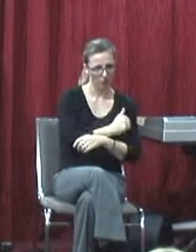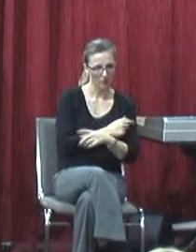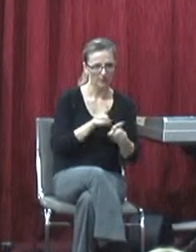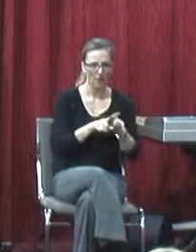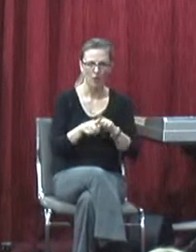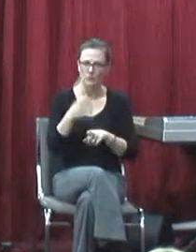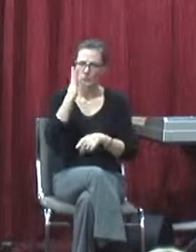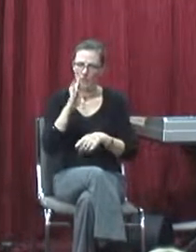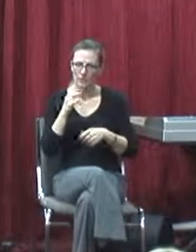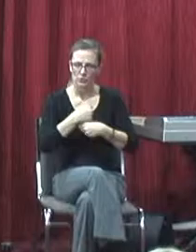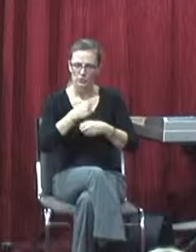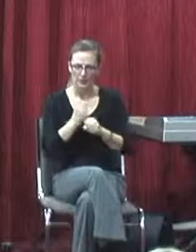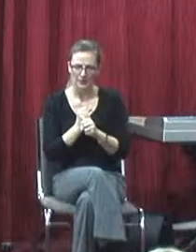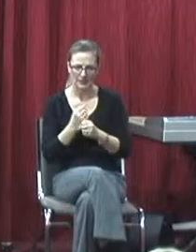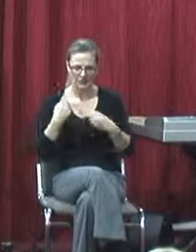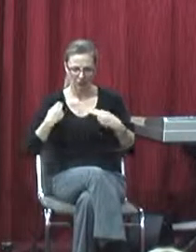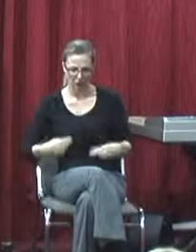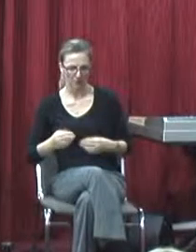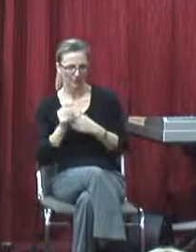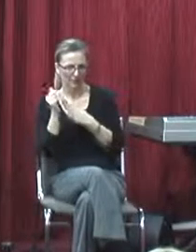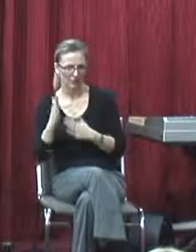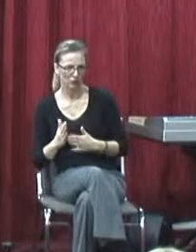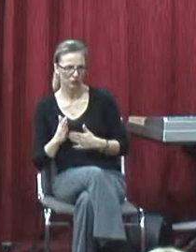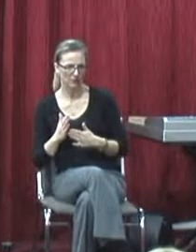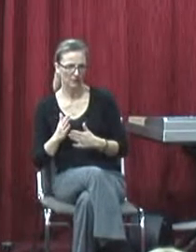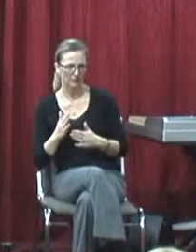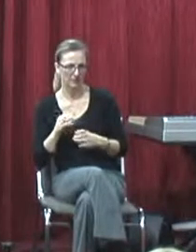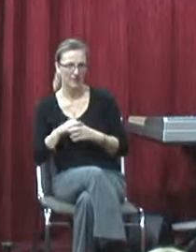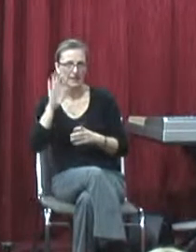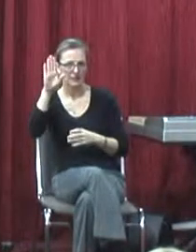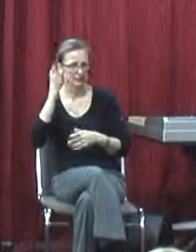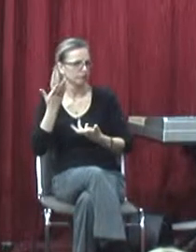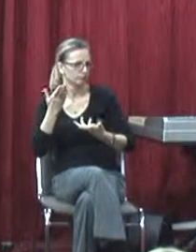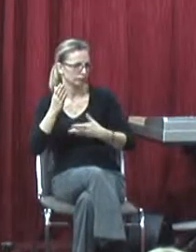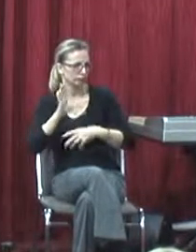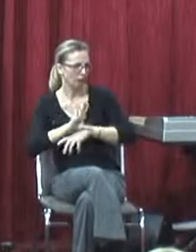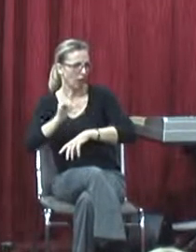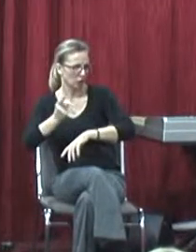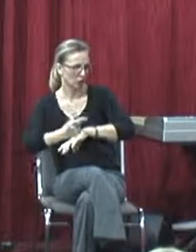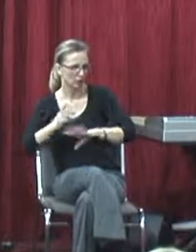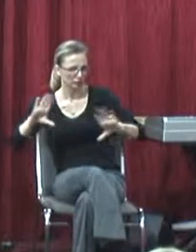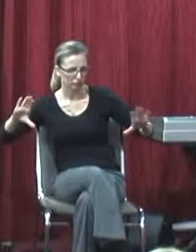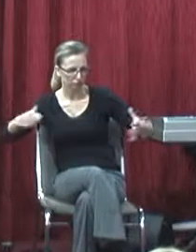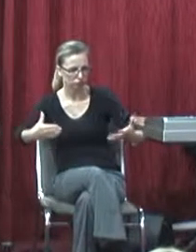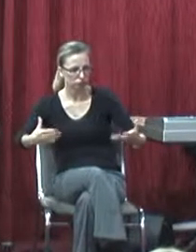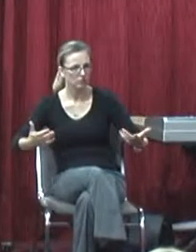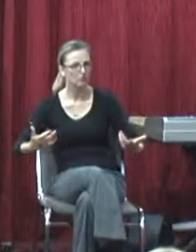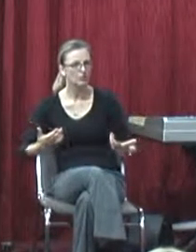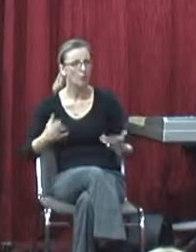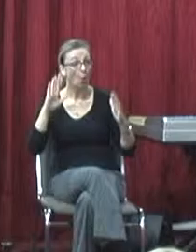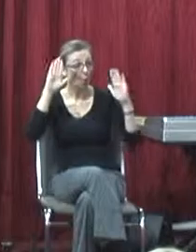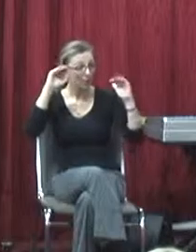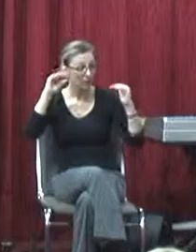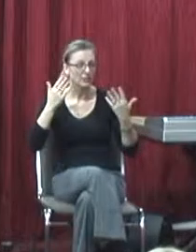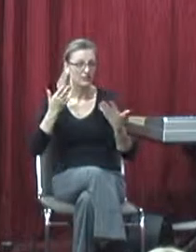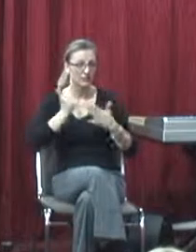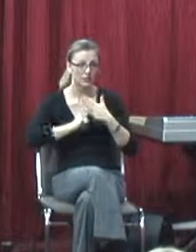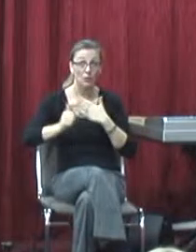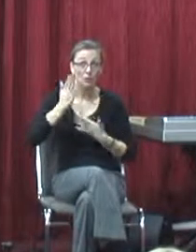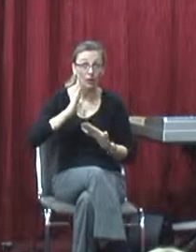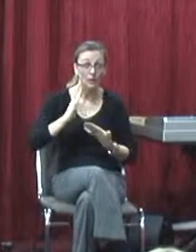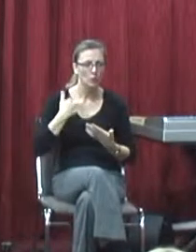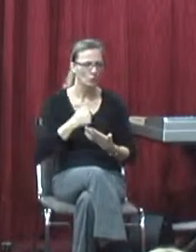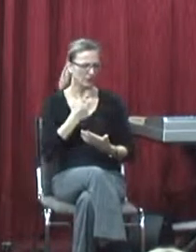God has created human leadership in his body. Hopefully it's created by God, and a lot of times we see in places where it's